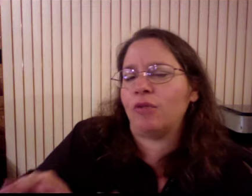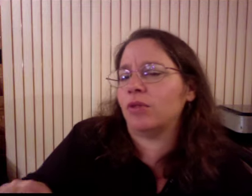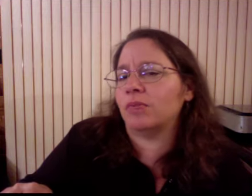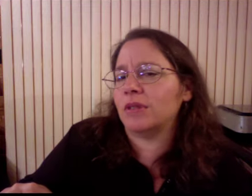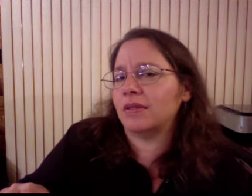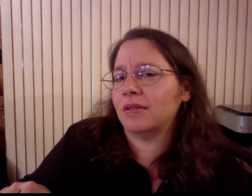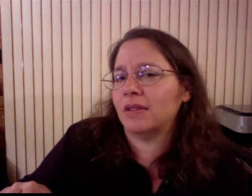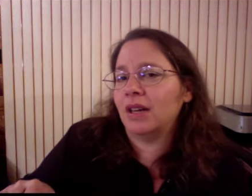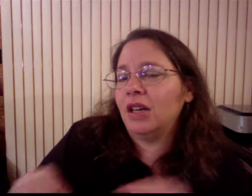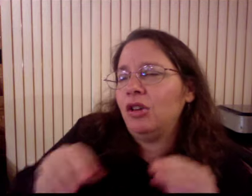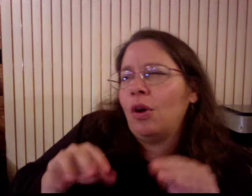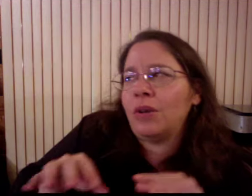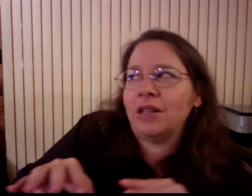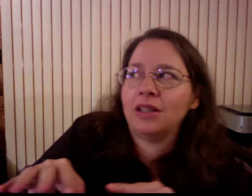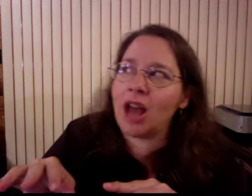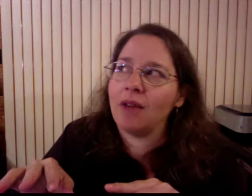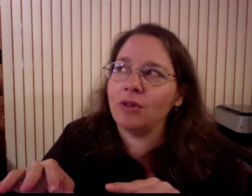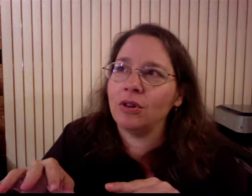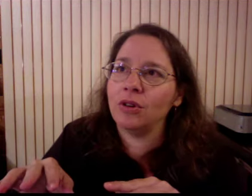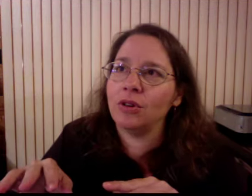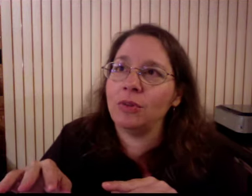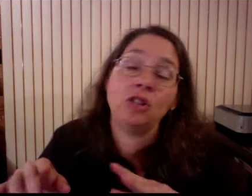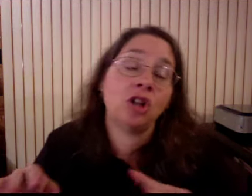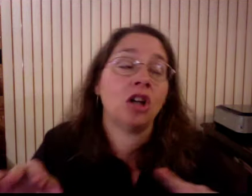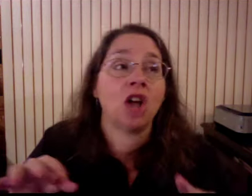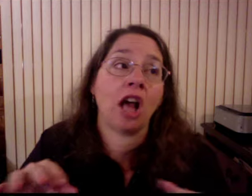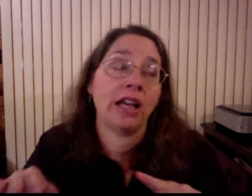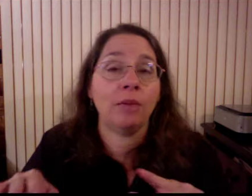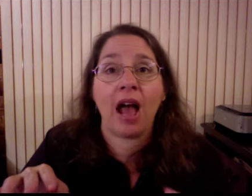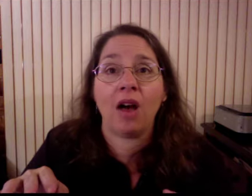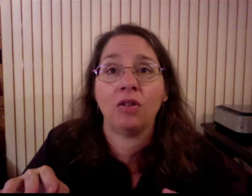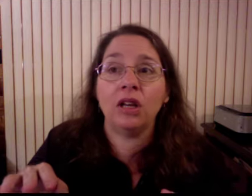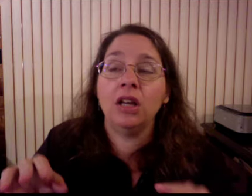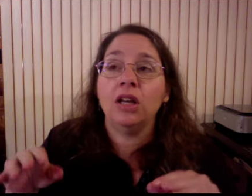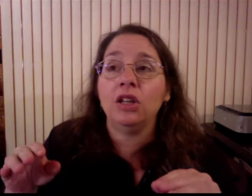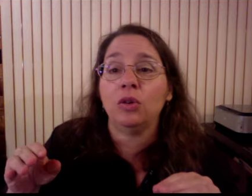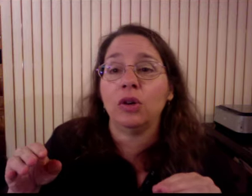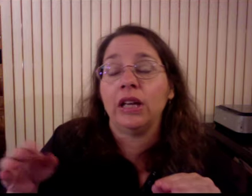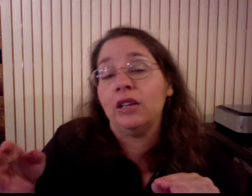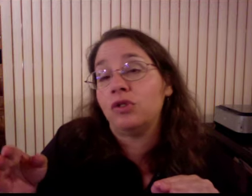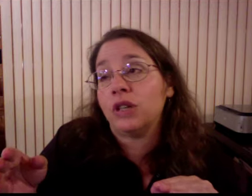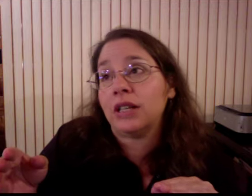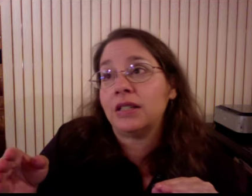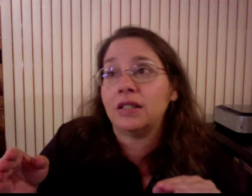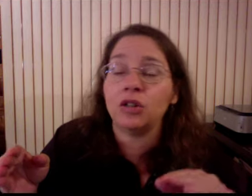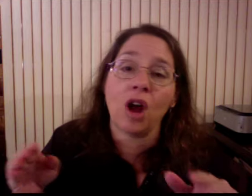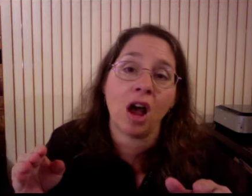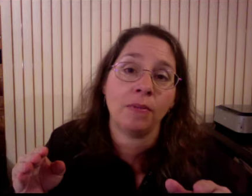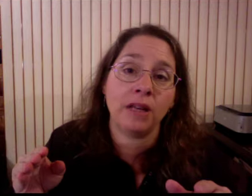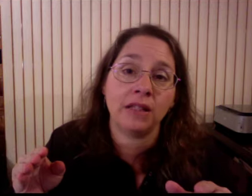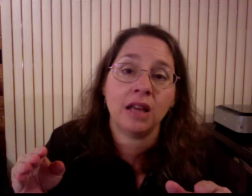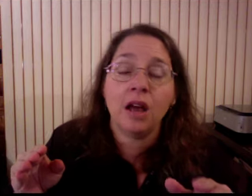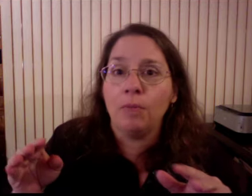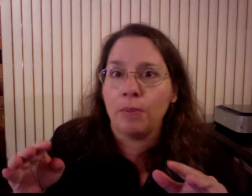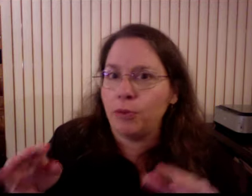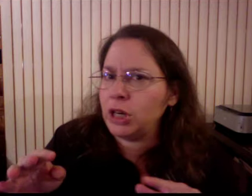chat rooms. You go into the chat room and you start talking about your interests, your hobbies, but pretty